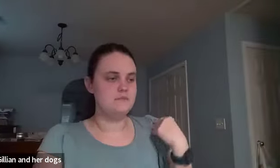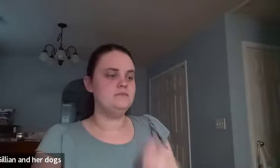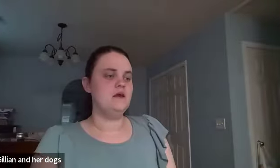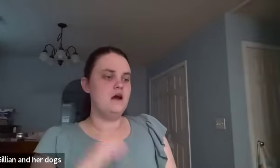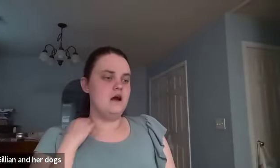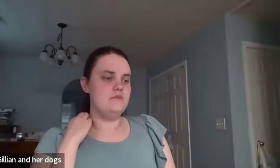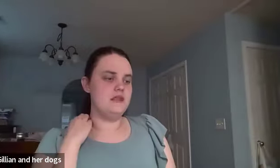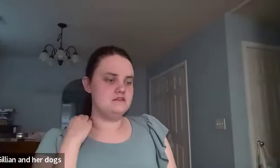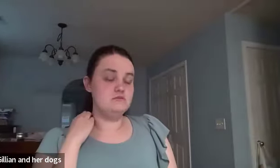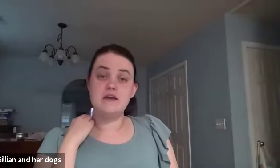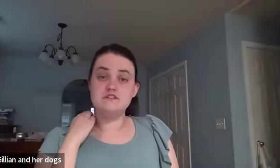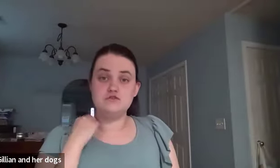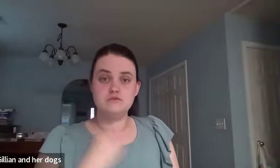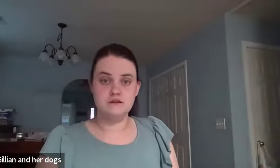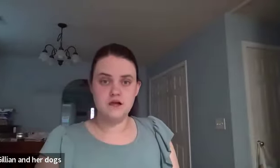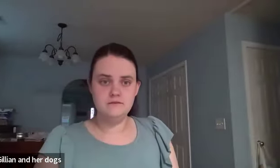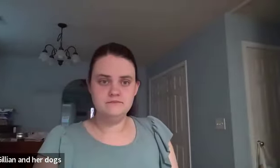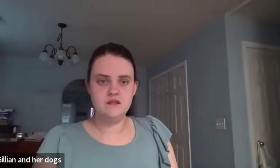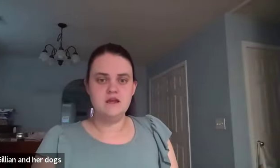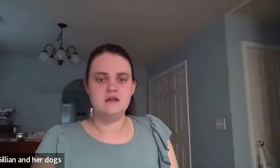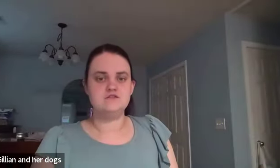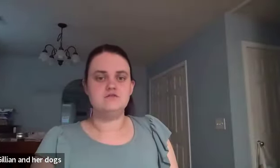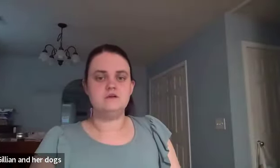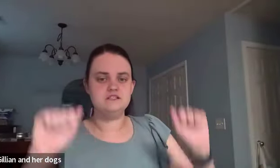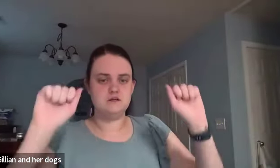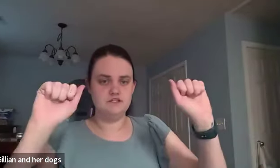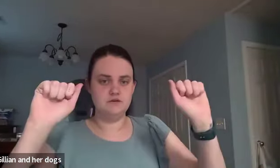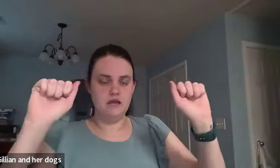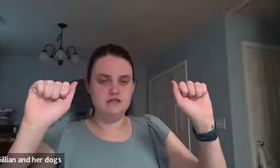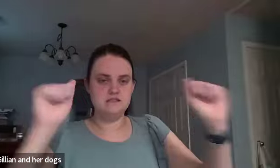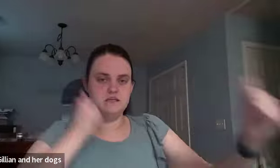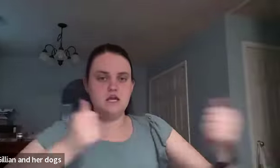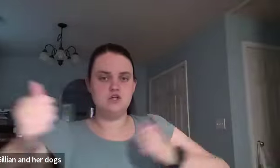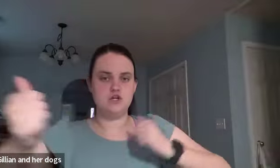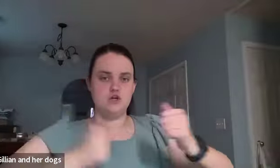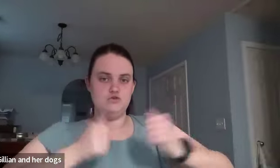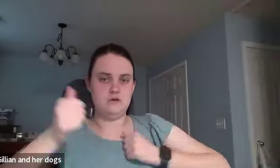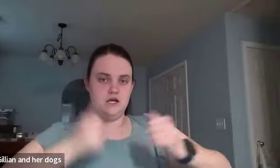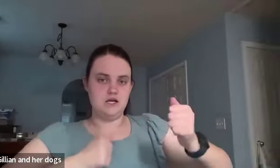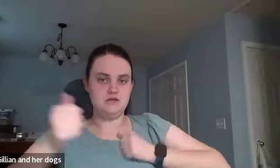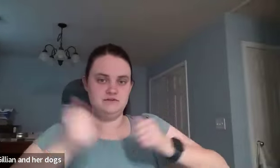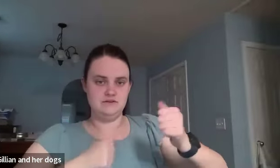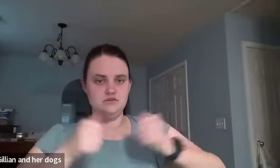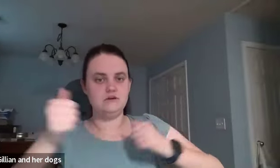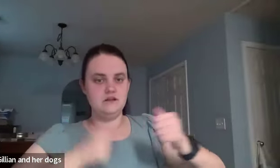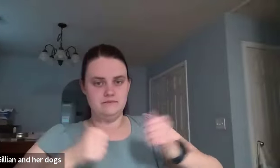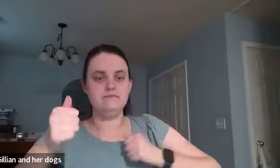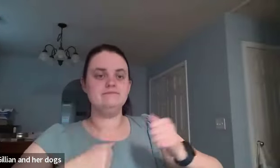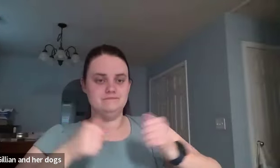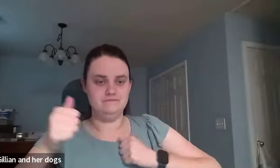back. The next one we have is gorilla. And so gorilla is going to be 2 A's and you're going to go gorilla. Gorilla.